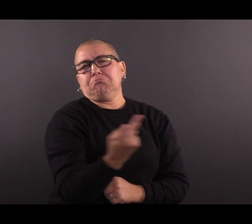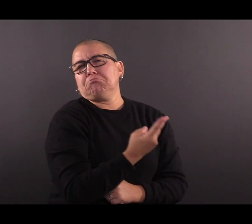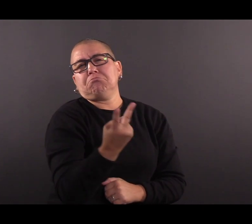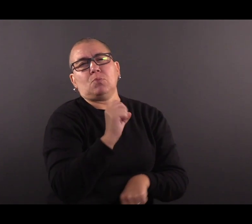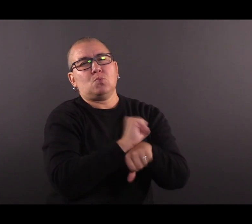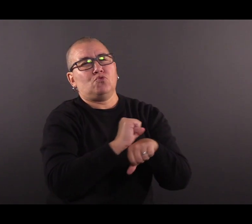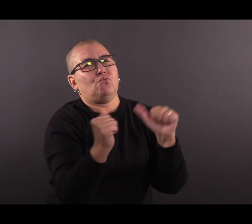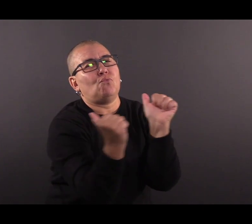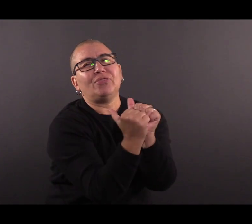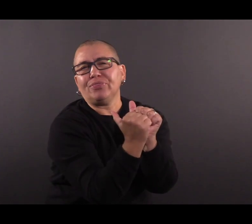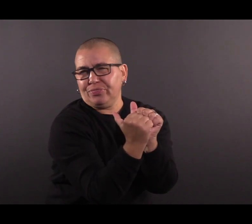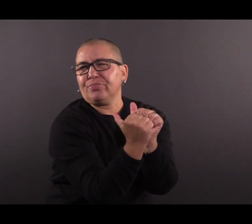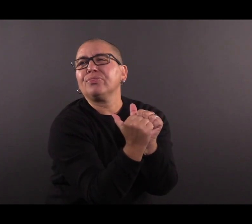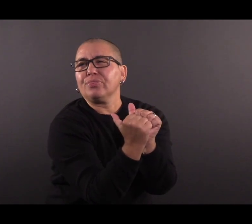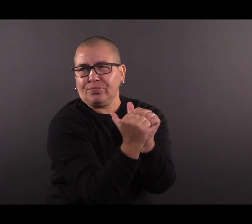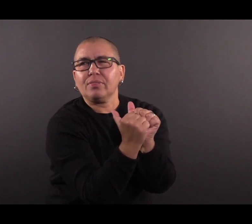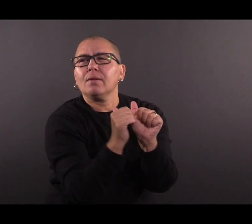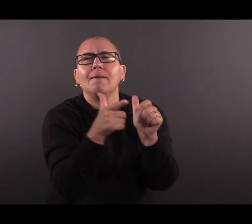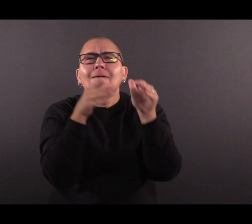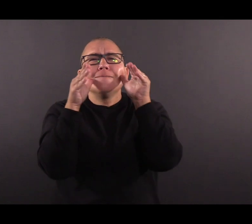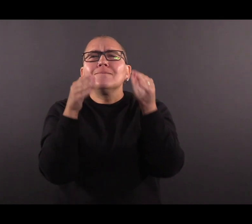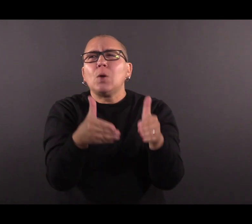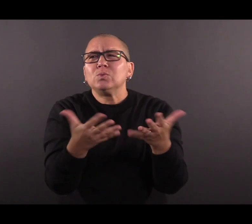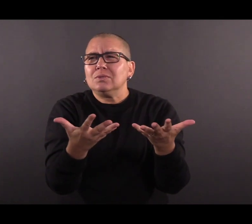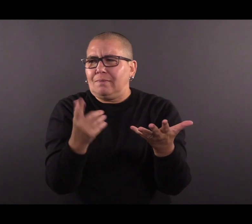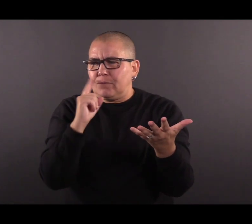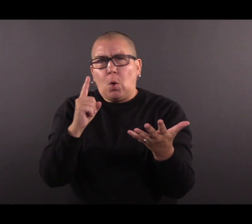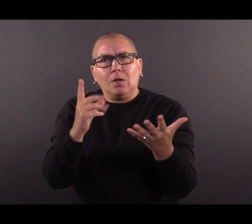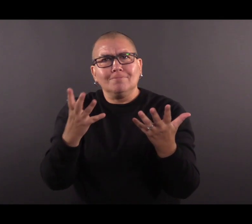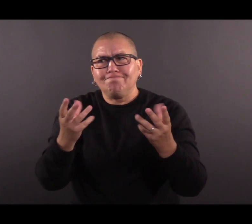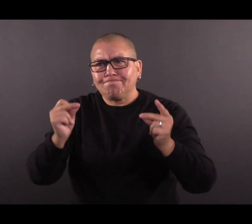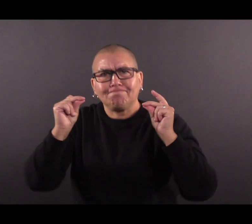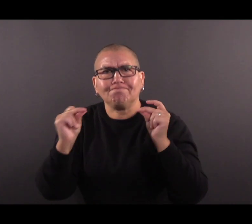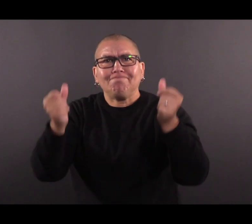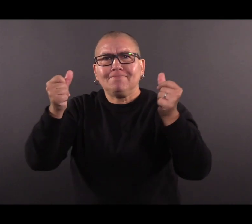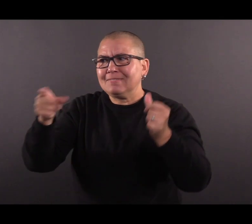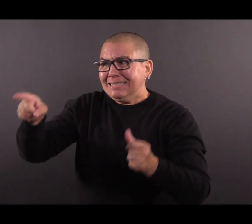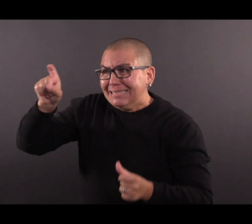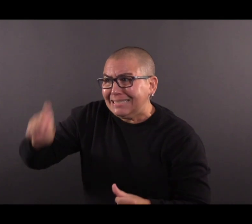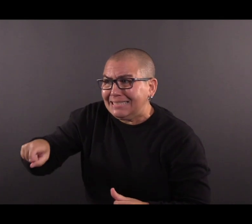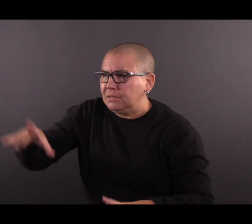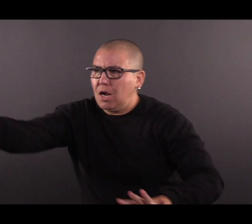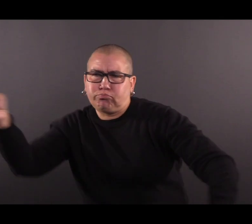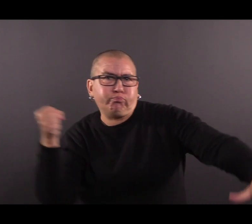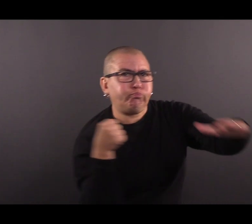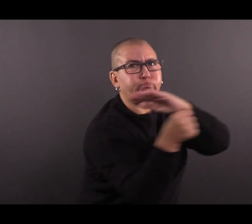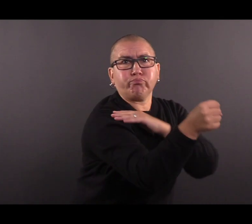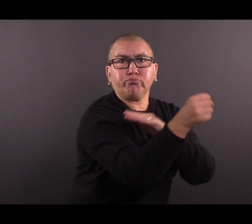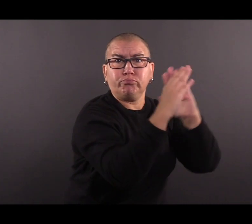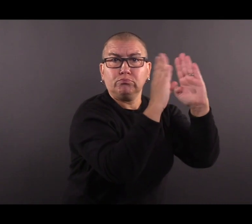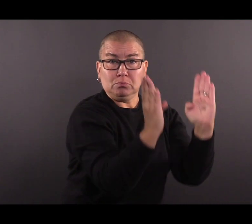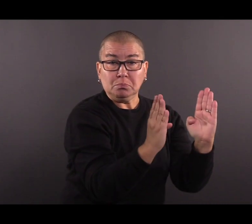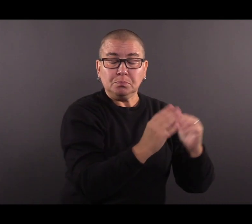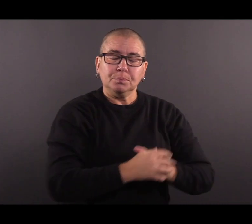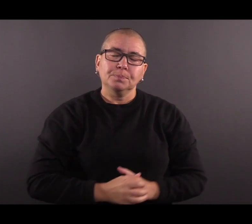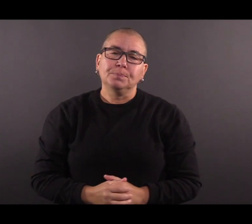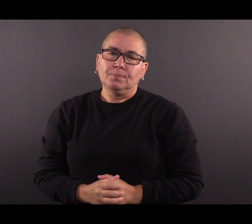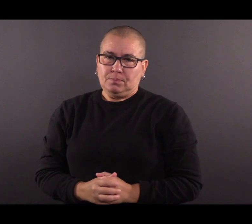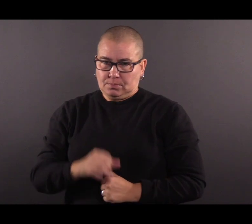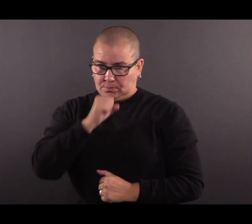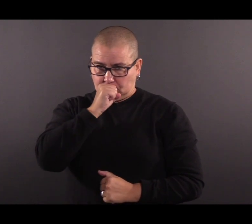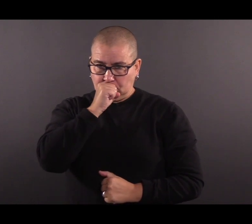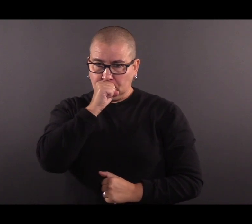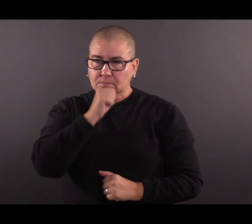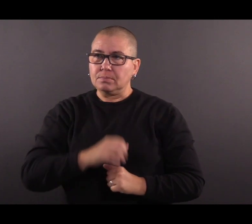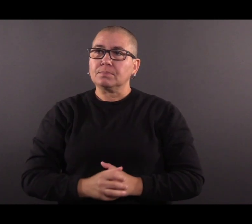state lacking shelter resources, where people might need an immediate place to go and transition as quickly as possible to rapid rehousing.